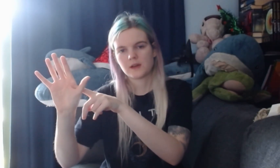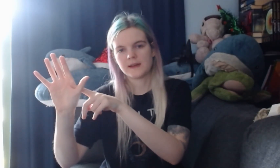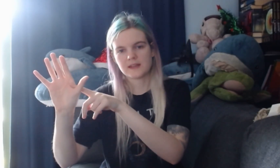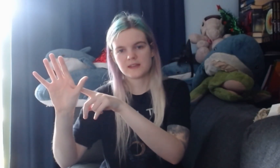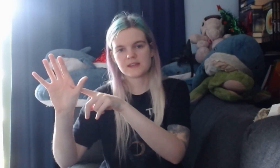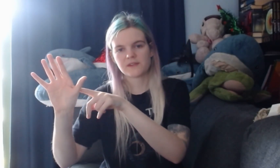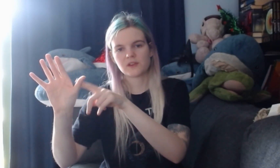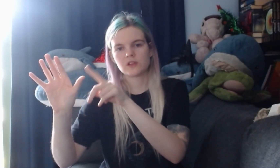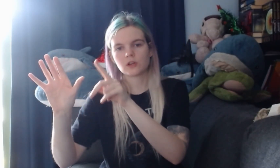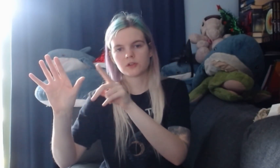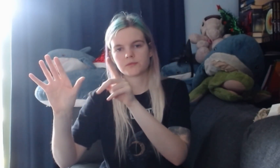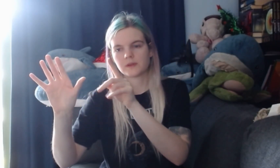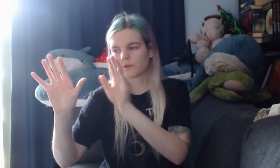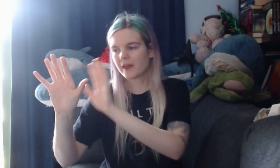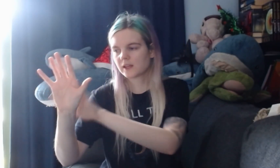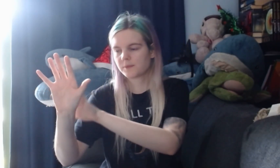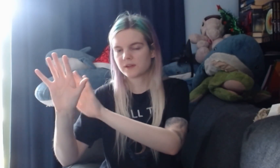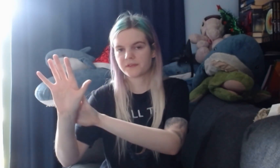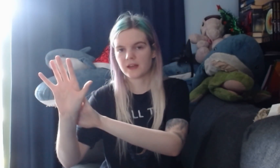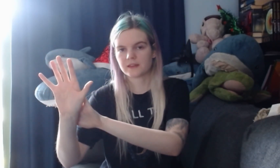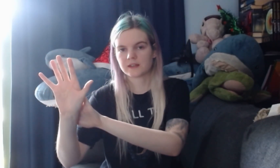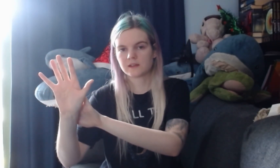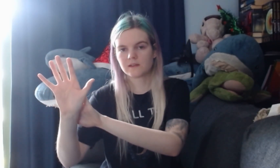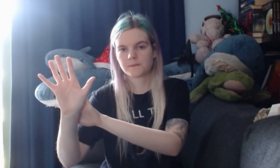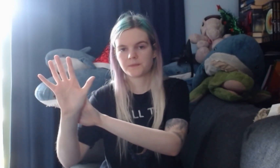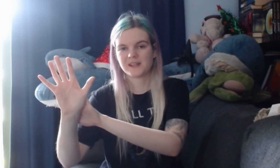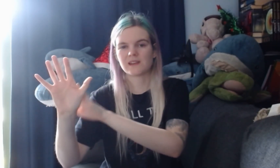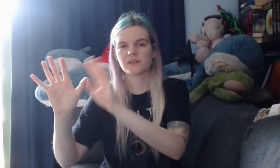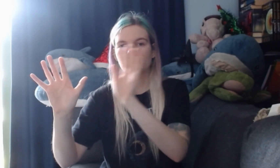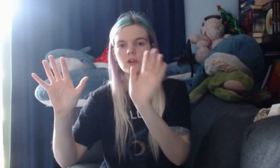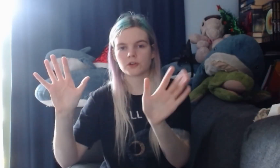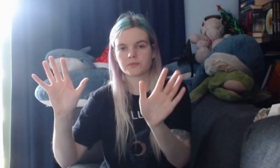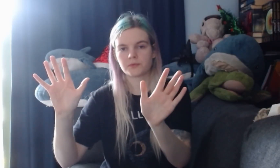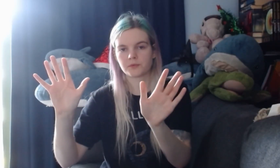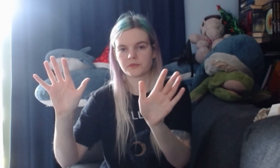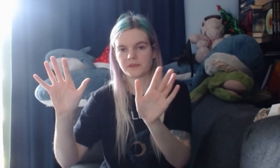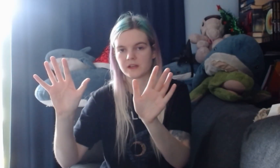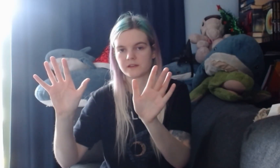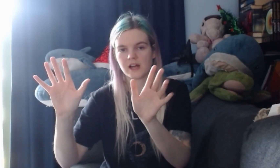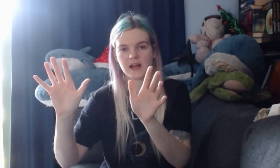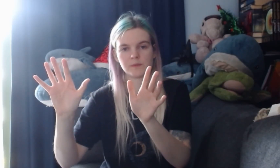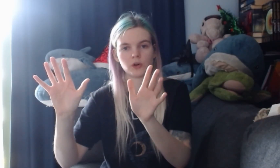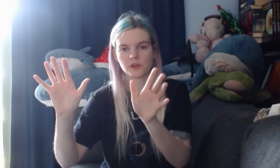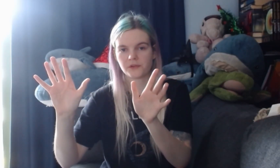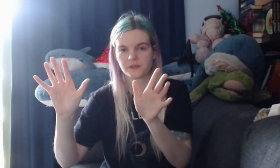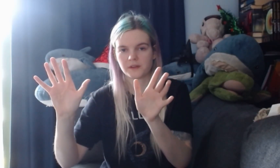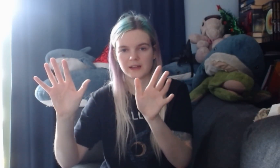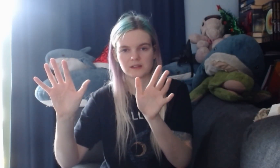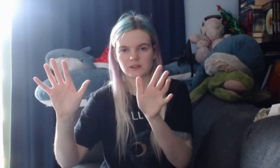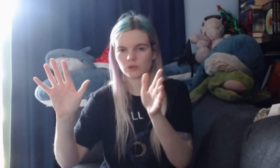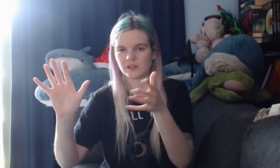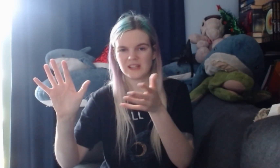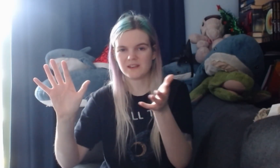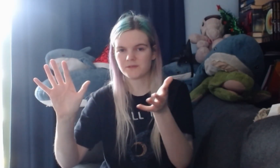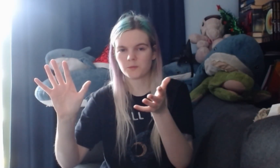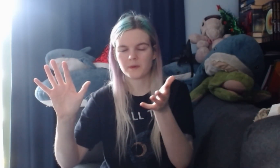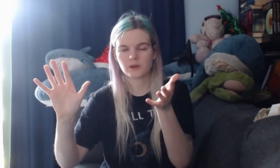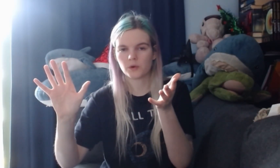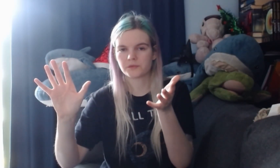then he does a lot of, while keeping this hand like this, he does a lot of movement with this hand. I am honest, even by going through it